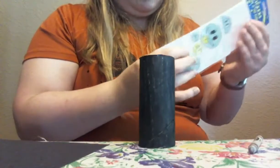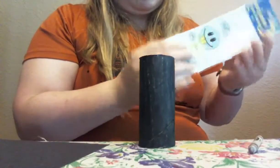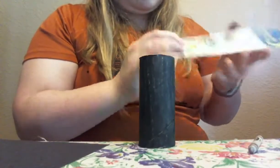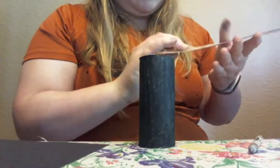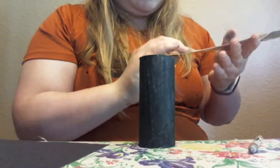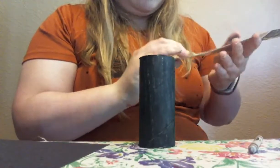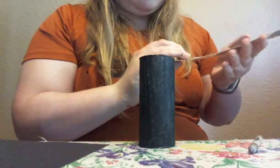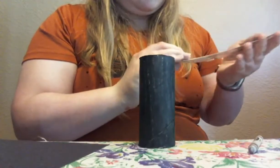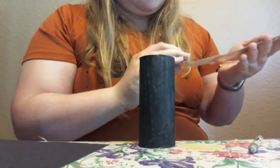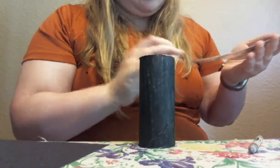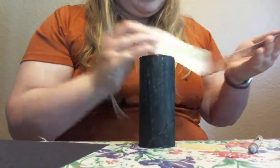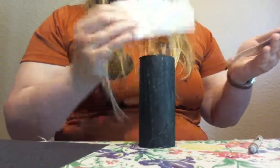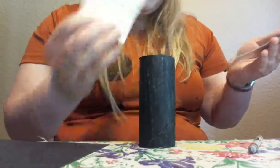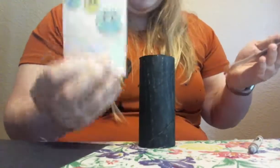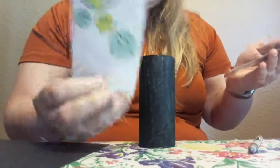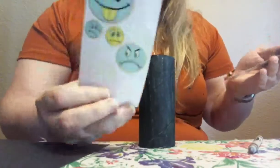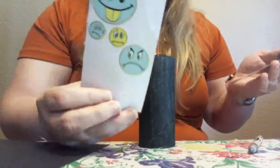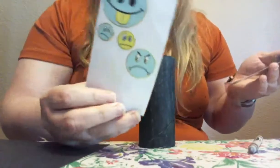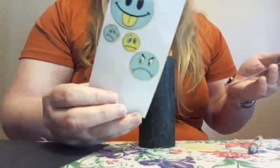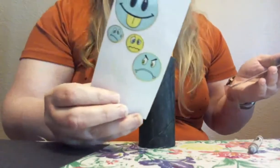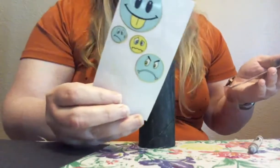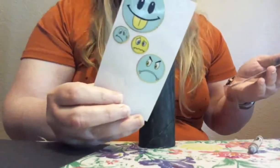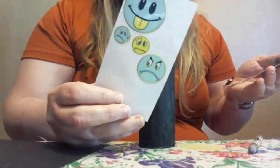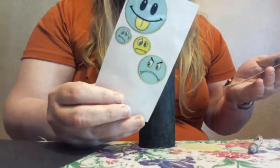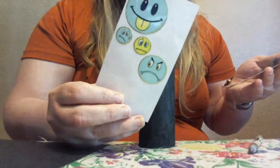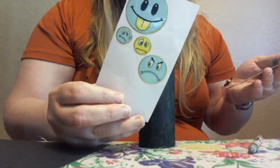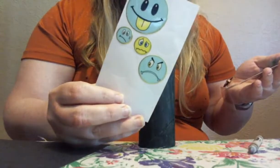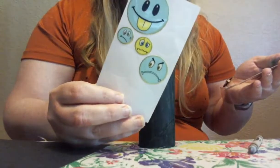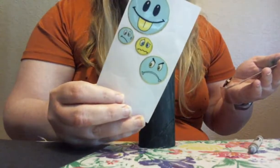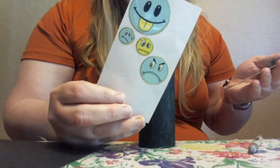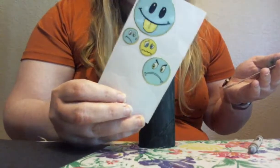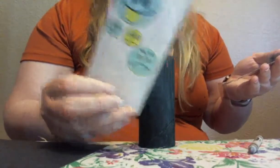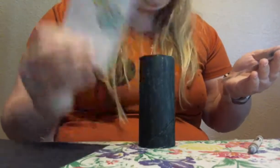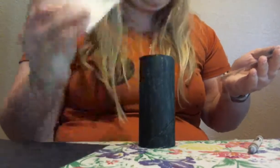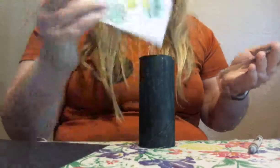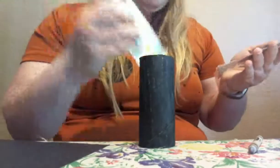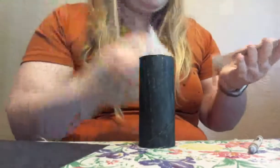stars on it. So I have these stickers that are glow in the dark,